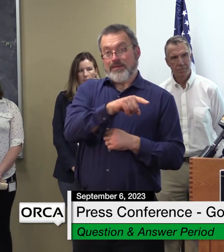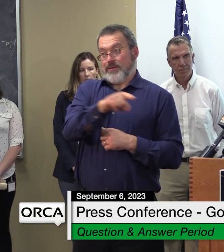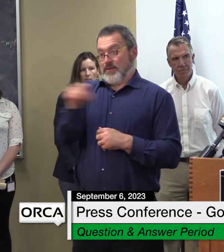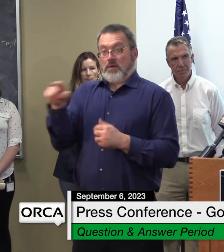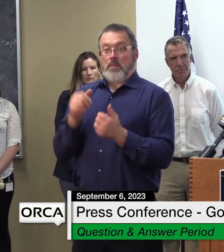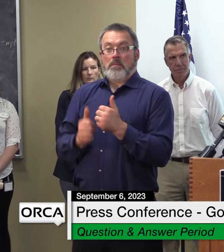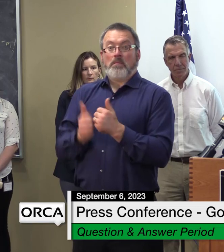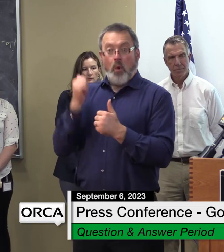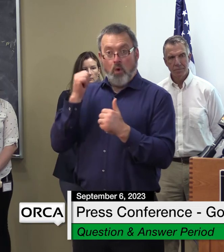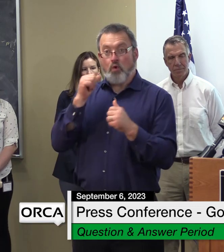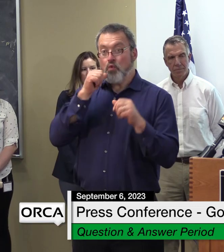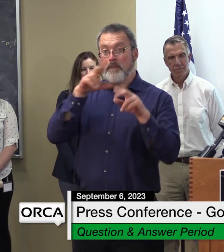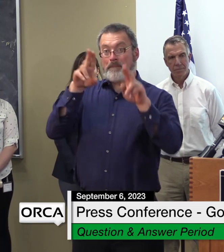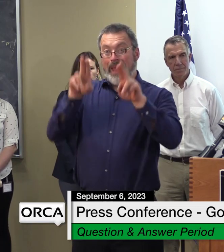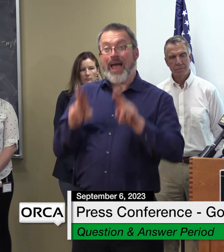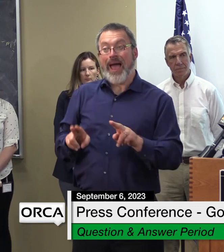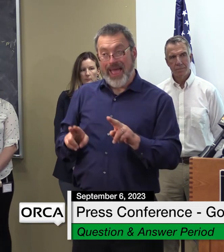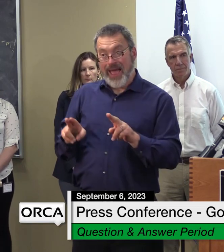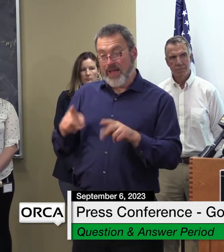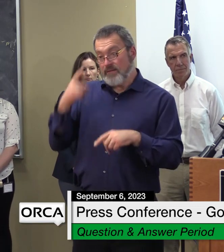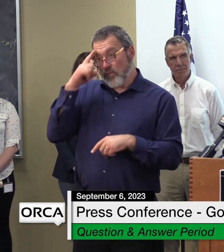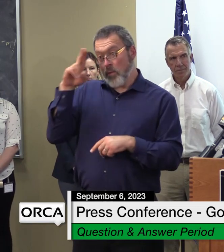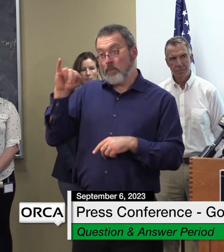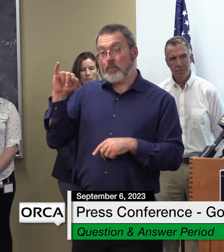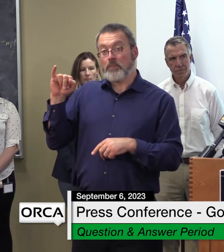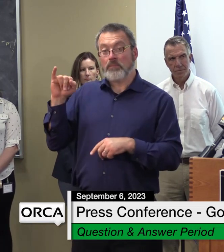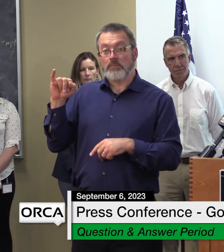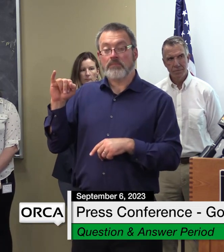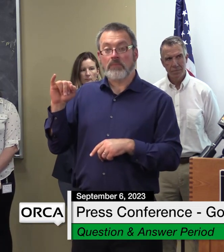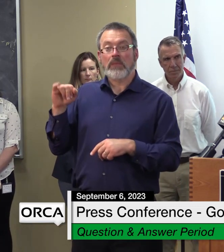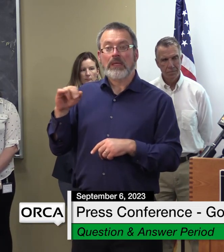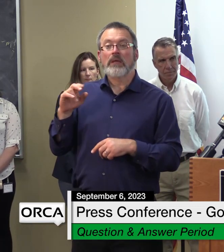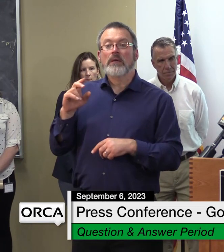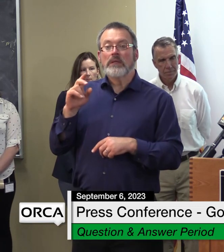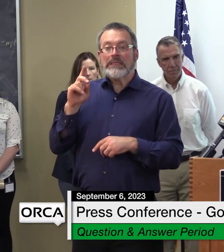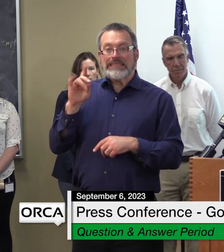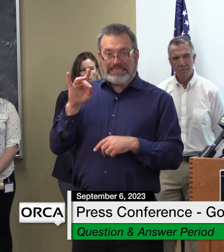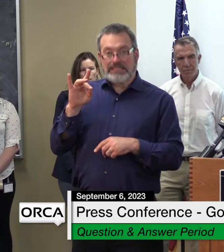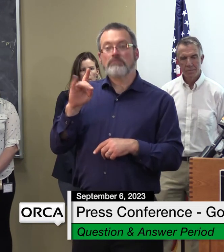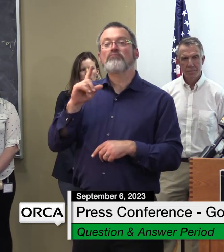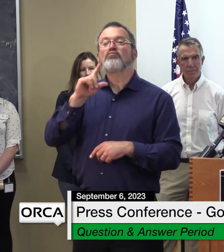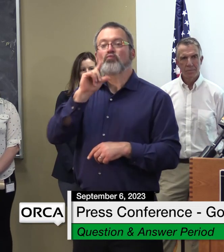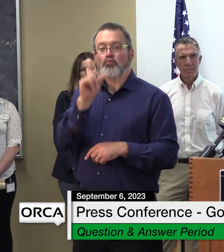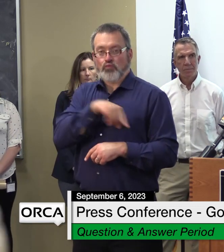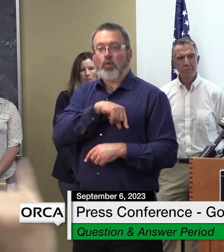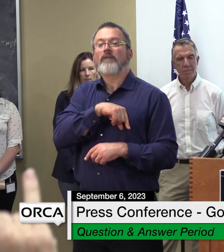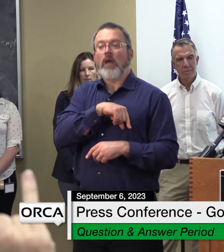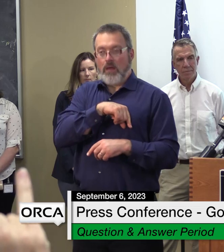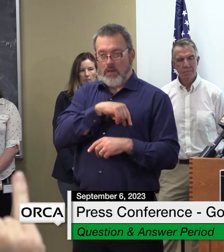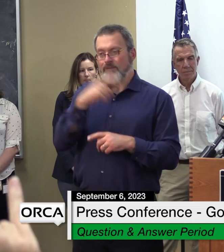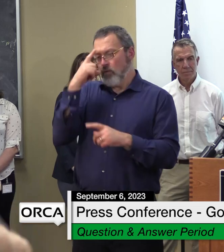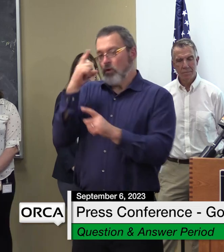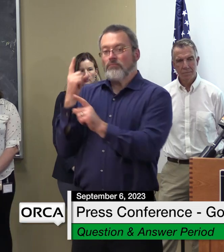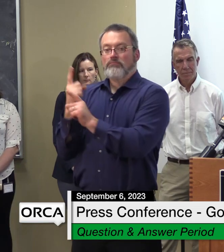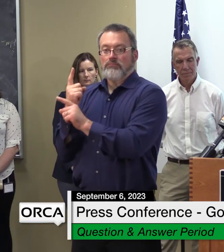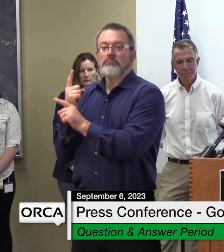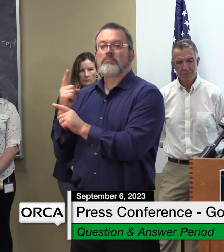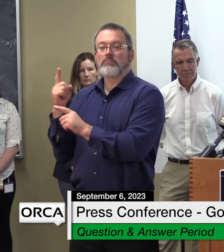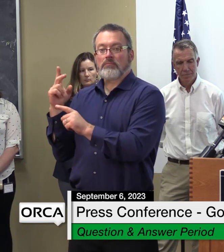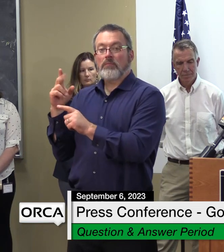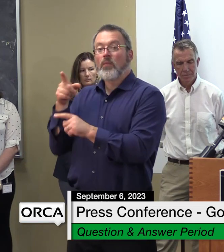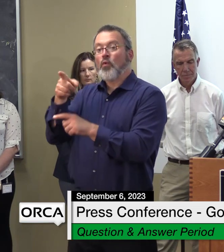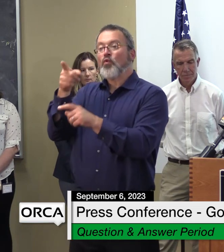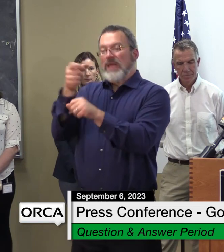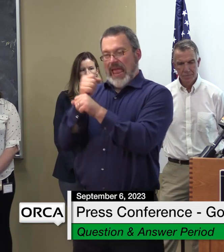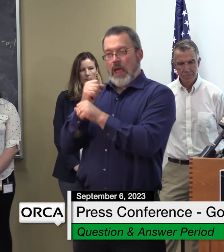filed for benefits have become eligible for regular UI and are receiving benefits through the